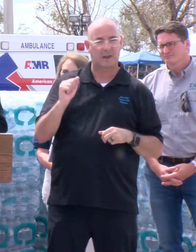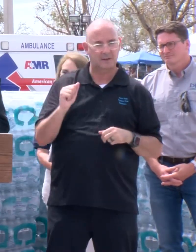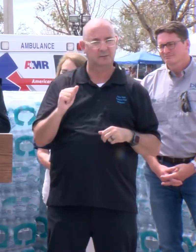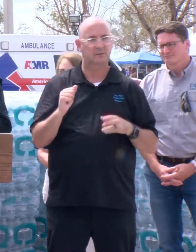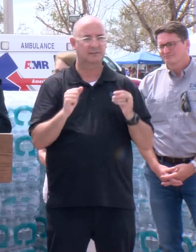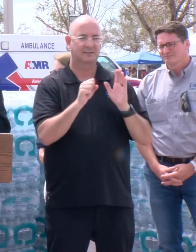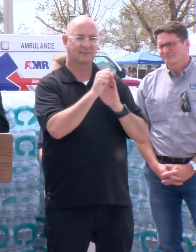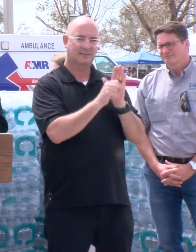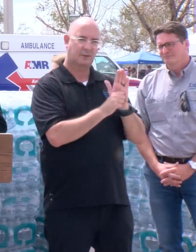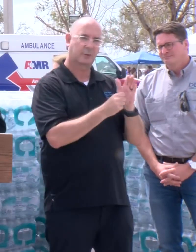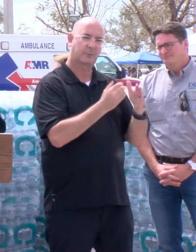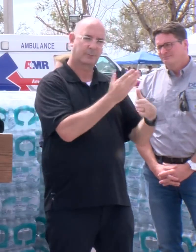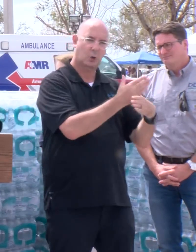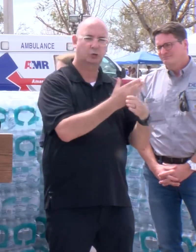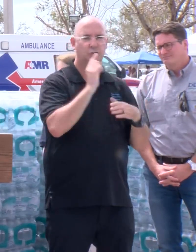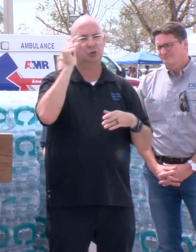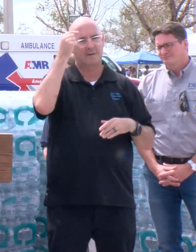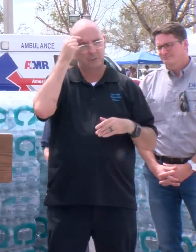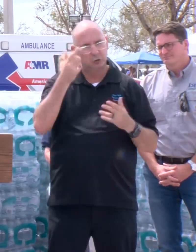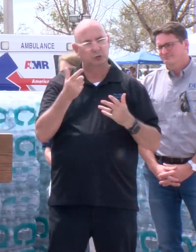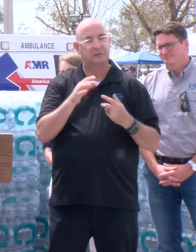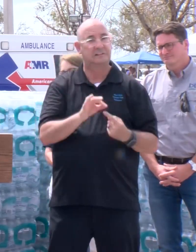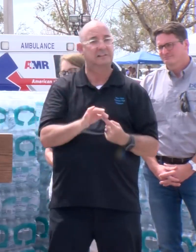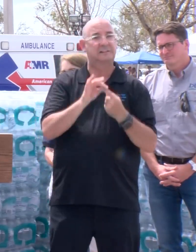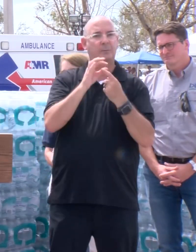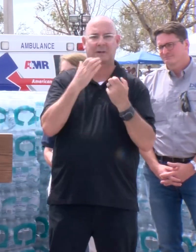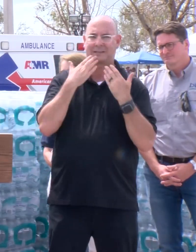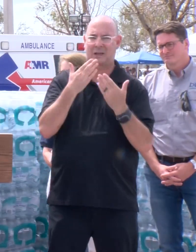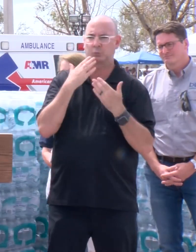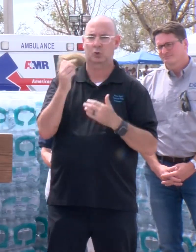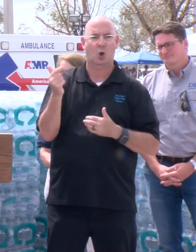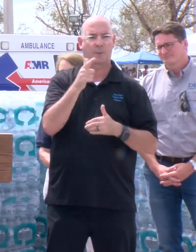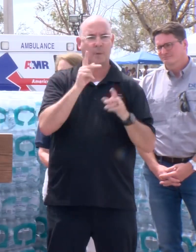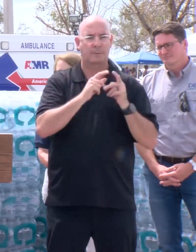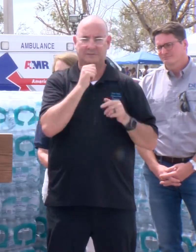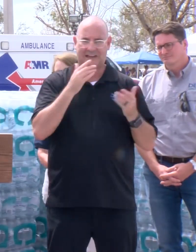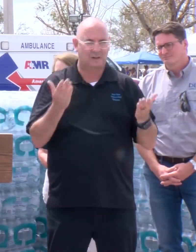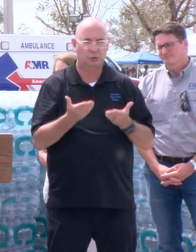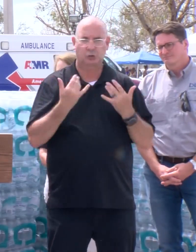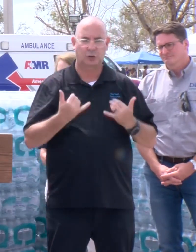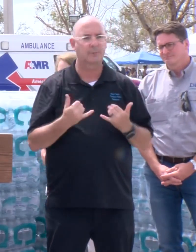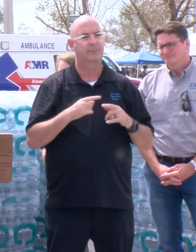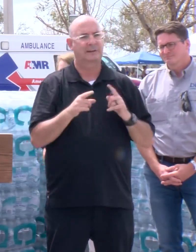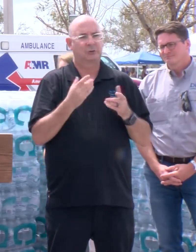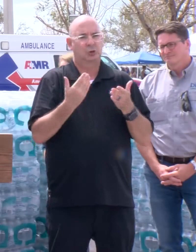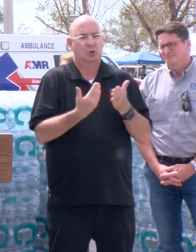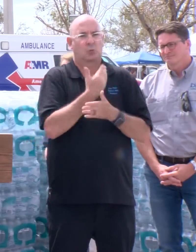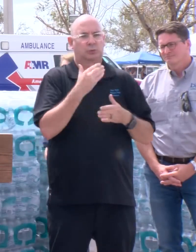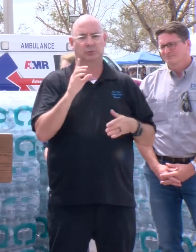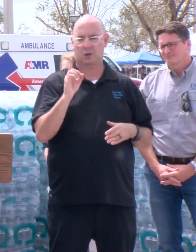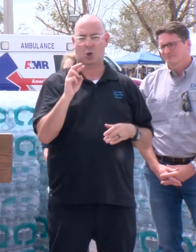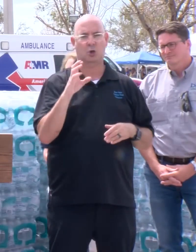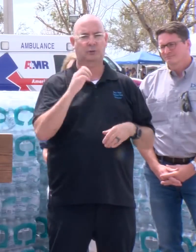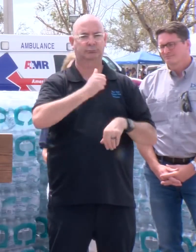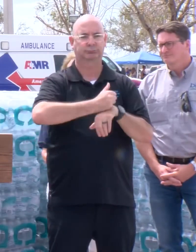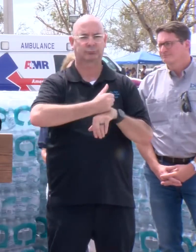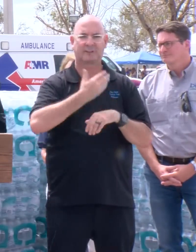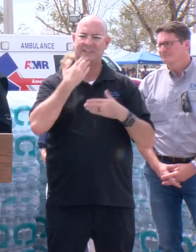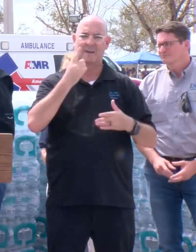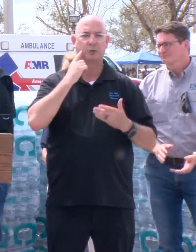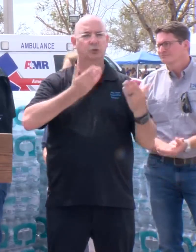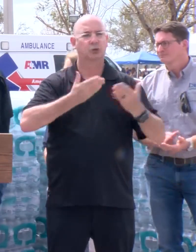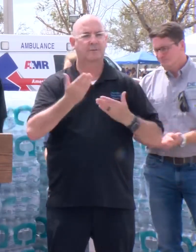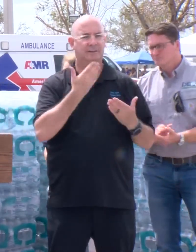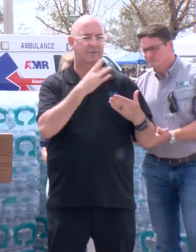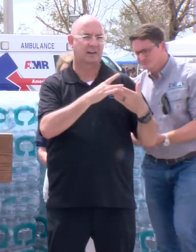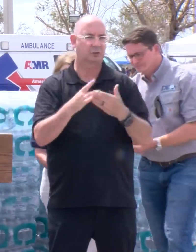thanks to all the folks working here today at the newly opened DRC, I thank you for your service. I thank you for your leadership.